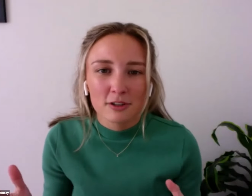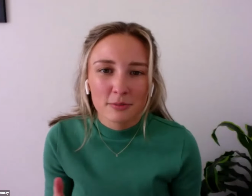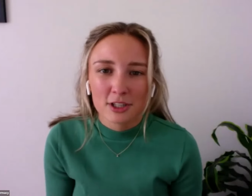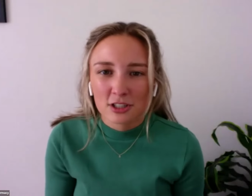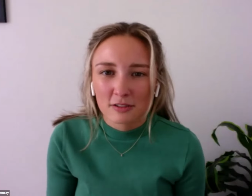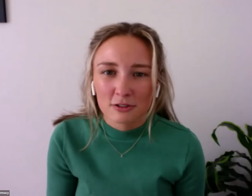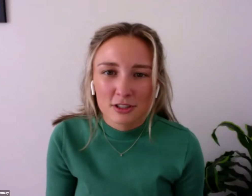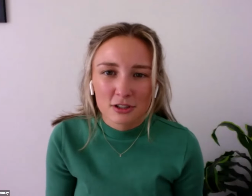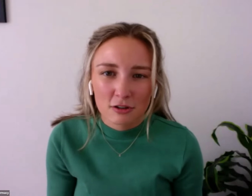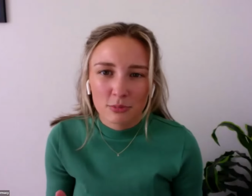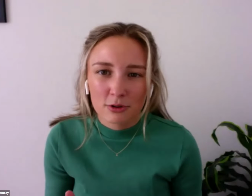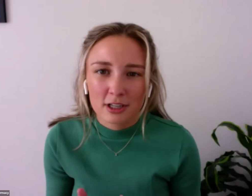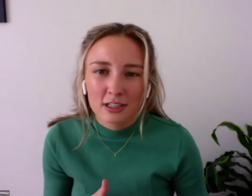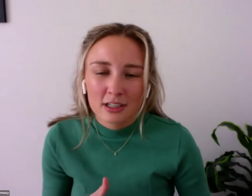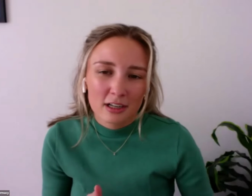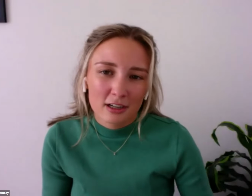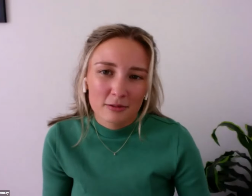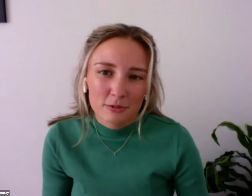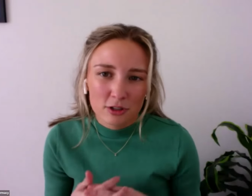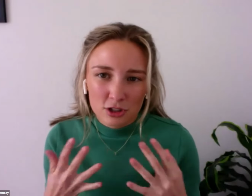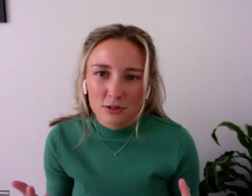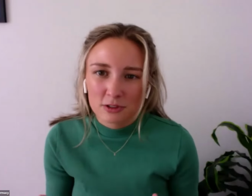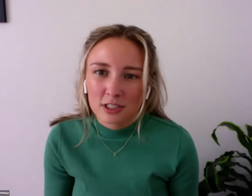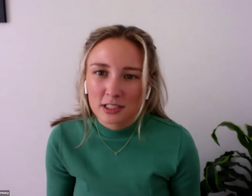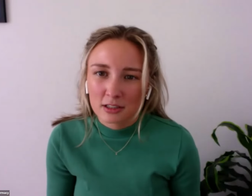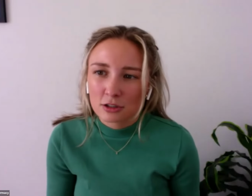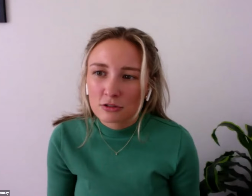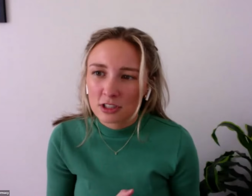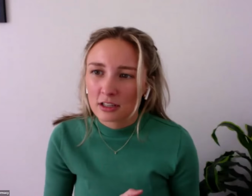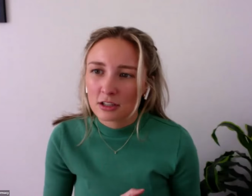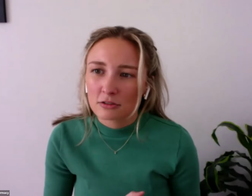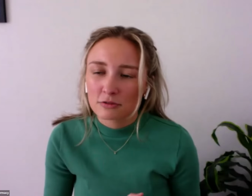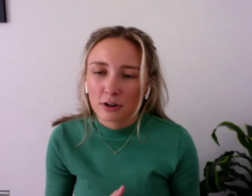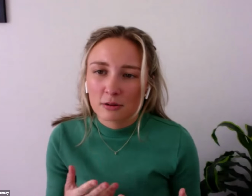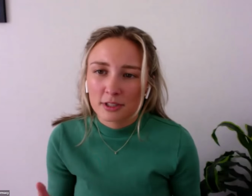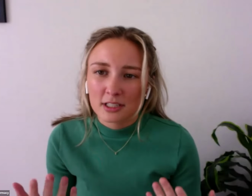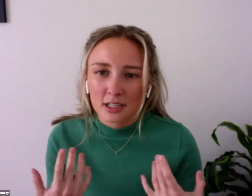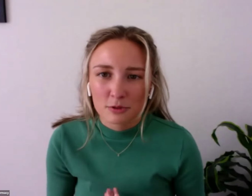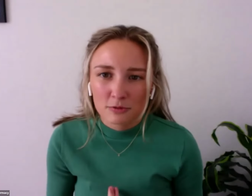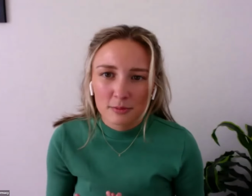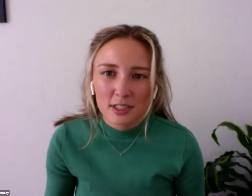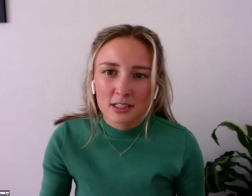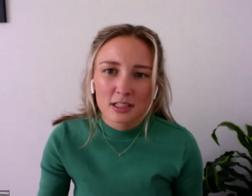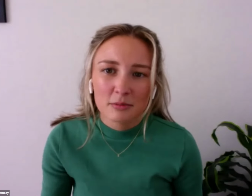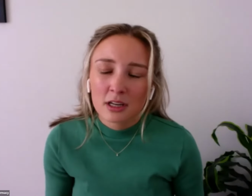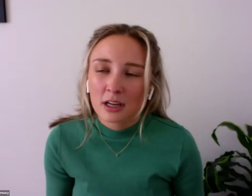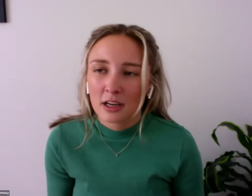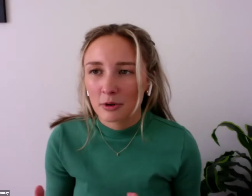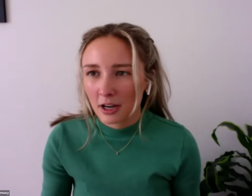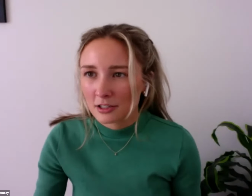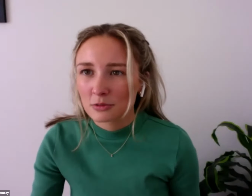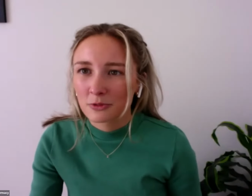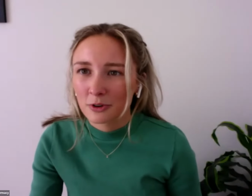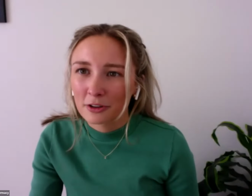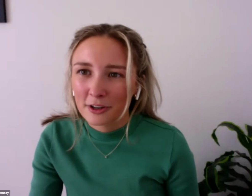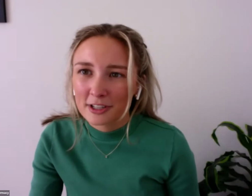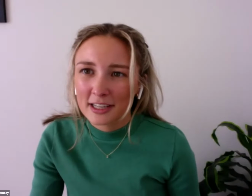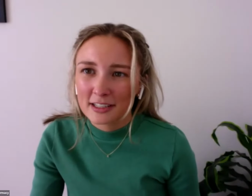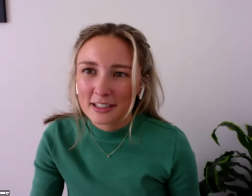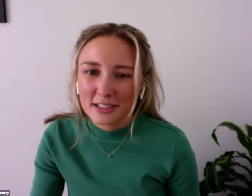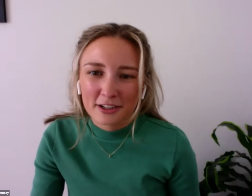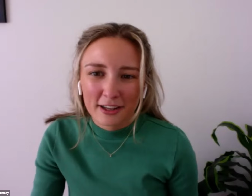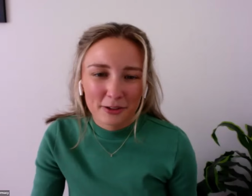but also on a patient level, is so important. So I just want to extend a huge thank you from the Accessible Pharmacy team, and I assume from